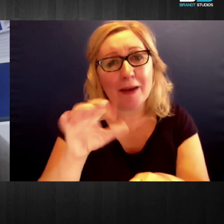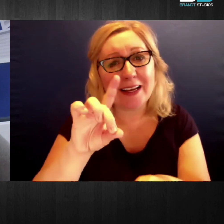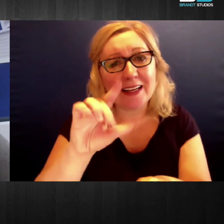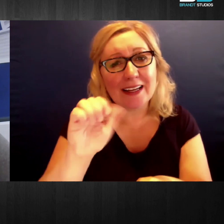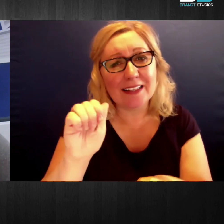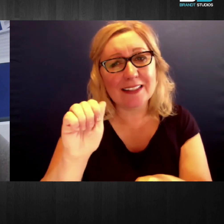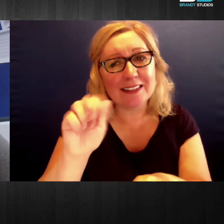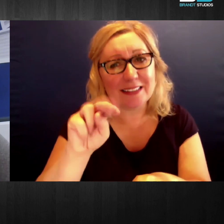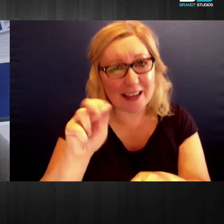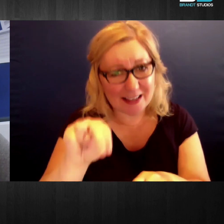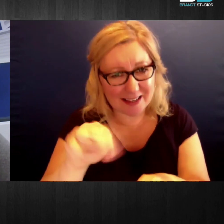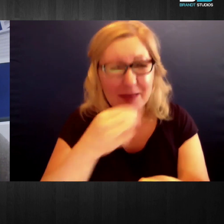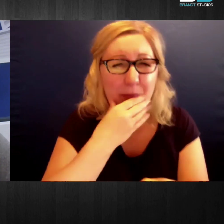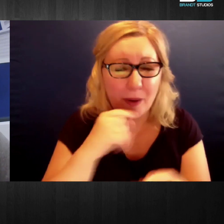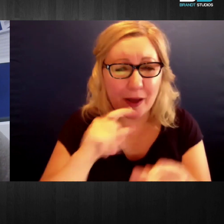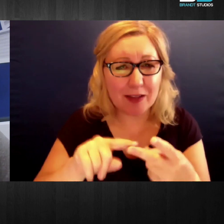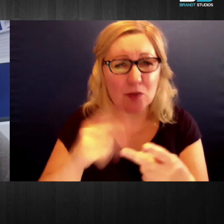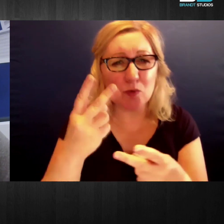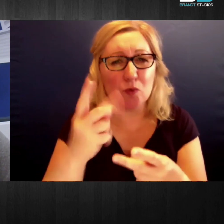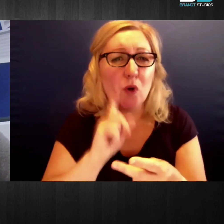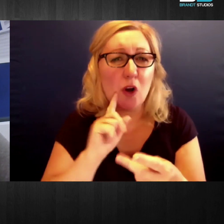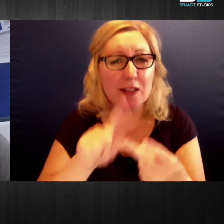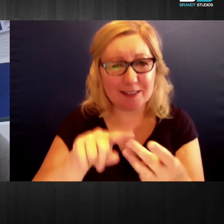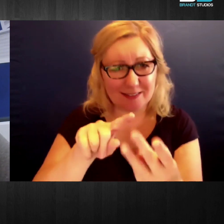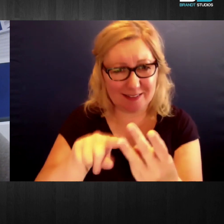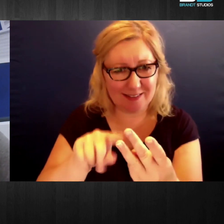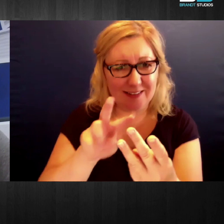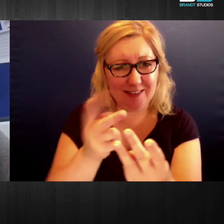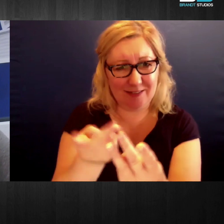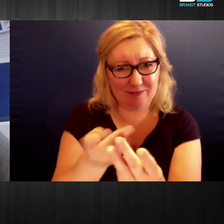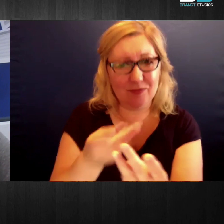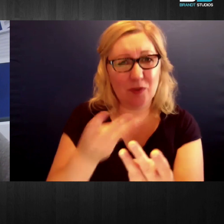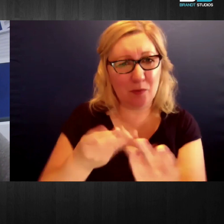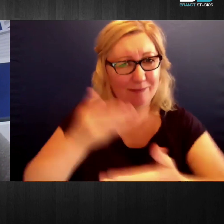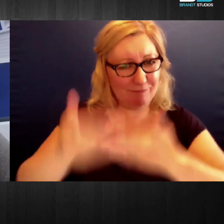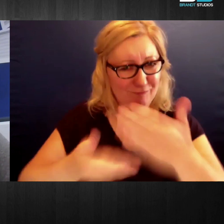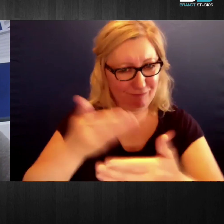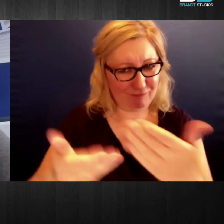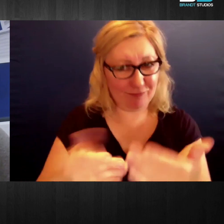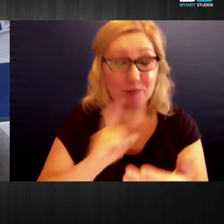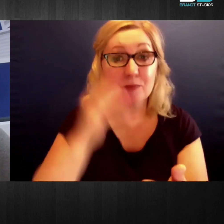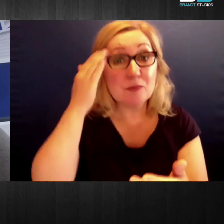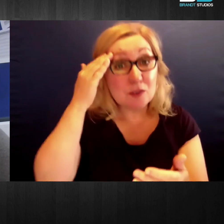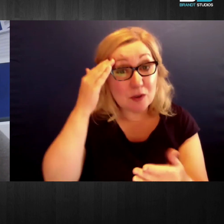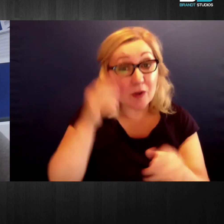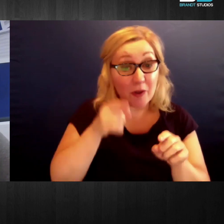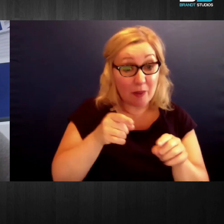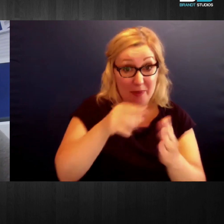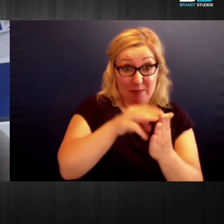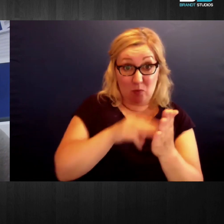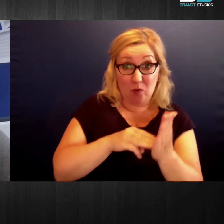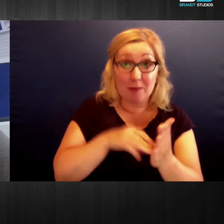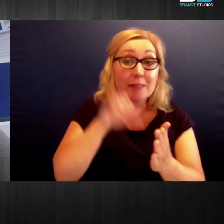bit about like Sound Surfers itself, it's essentially it's a youth development program that uses music technology as a tool for